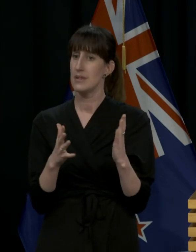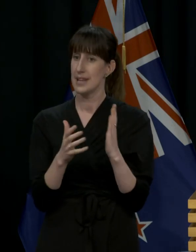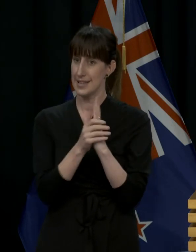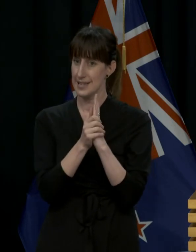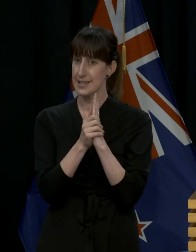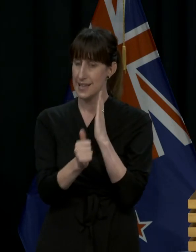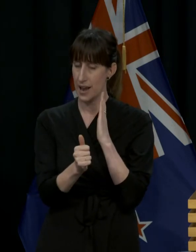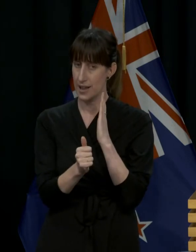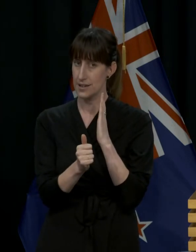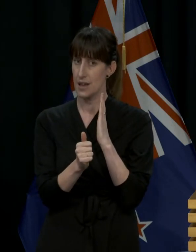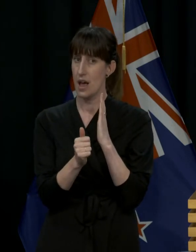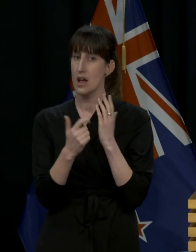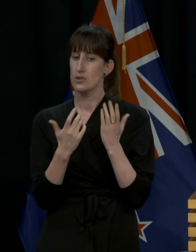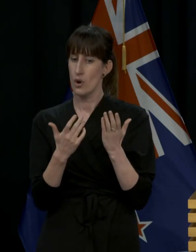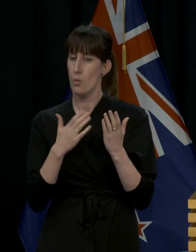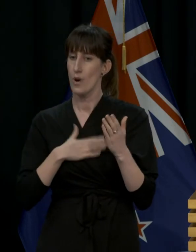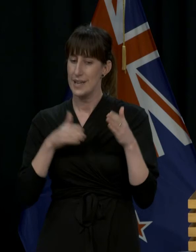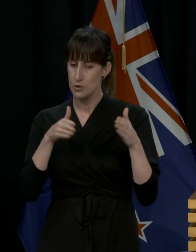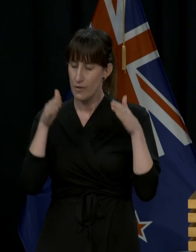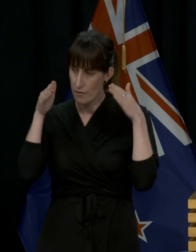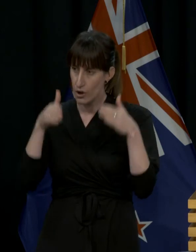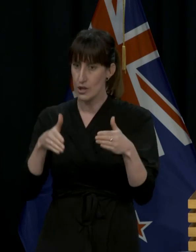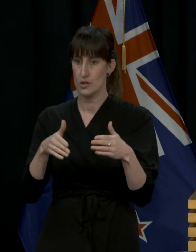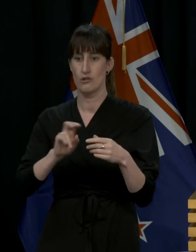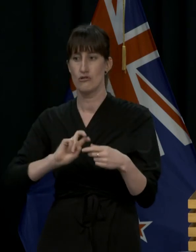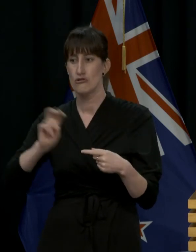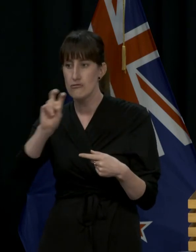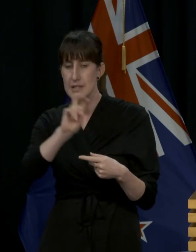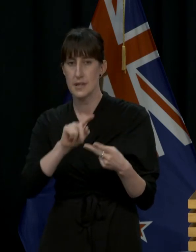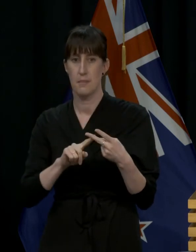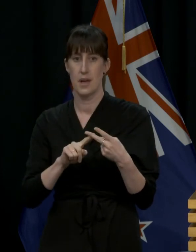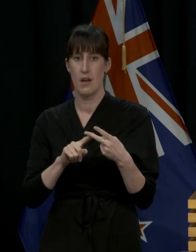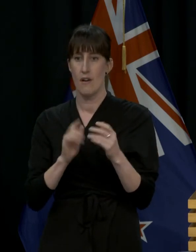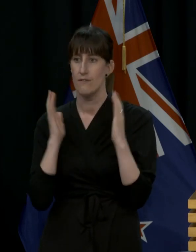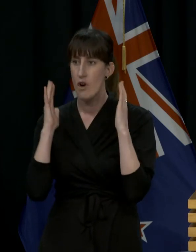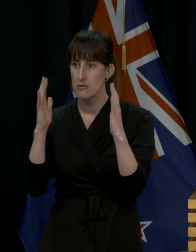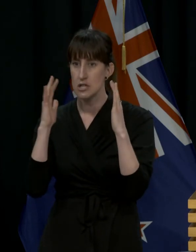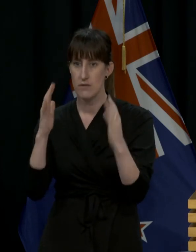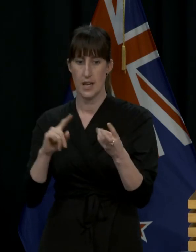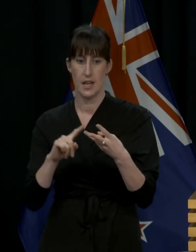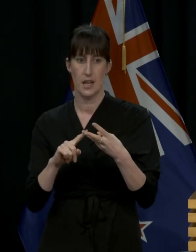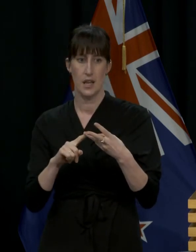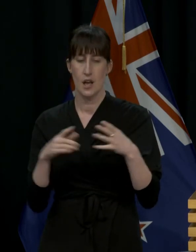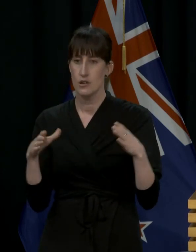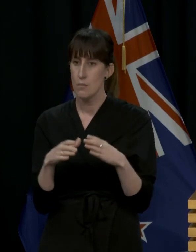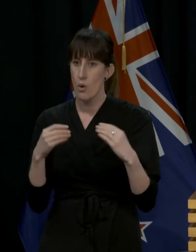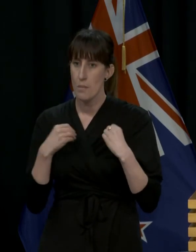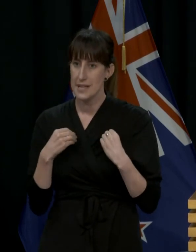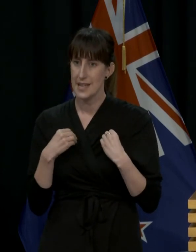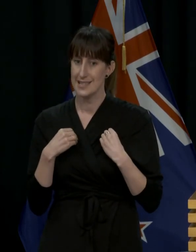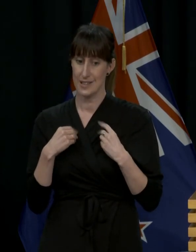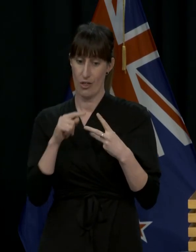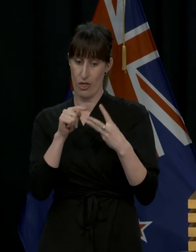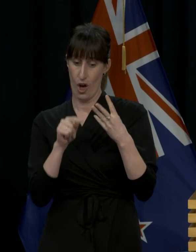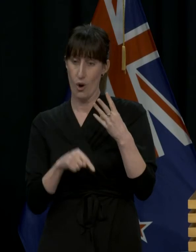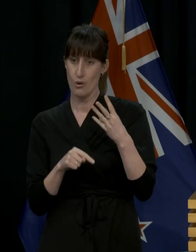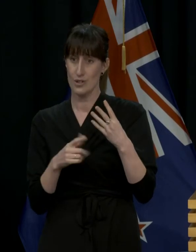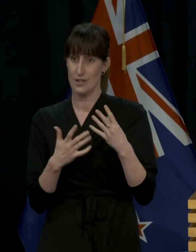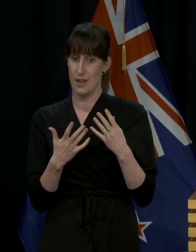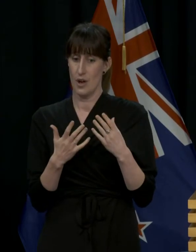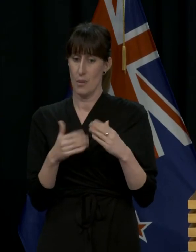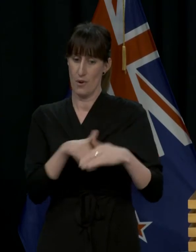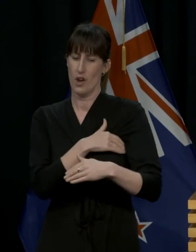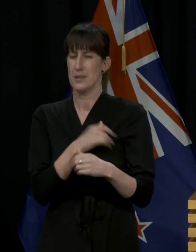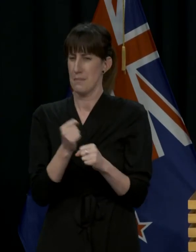ability to focus across what is now tourism, forestry, small business and economic development, and together those portfolios make a lot of